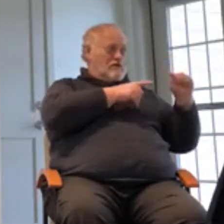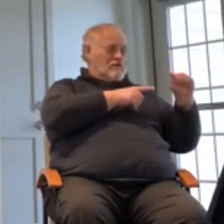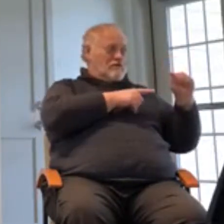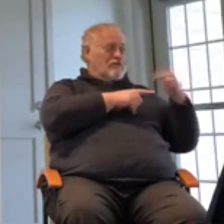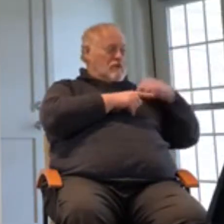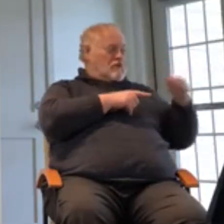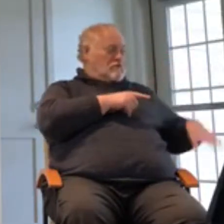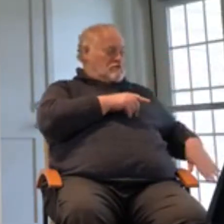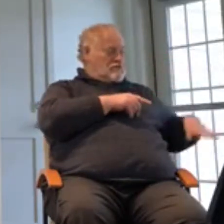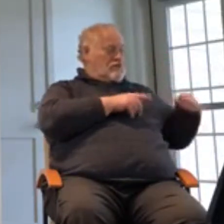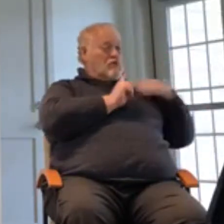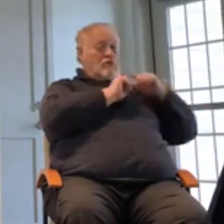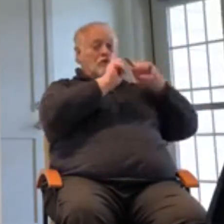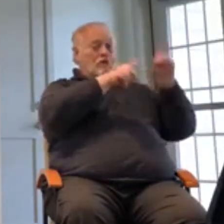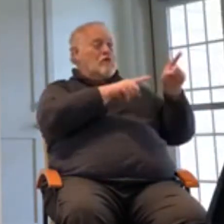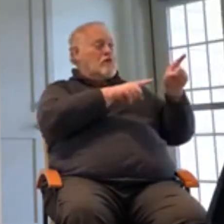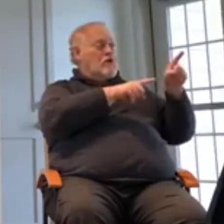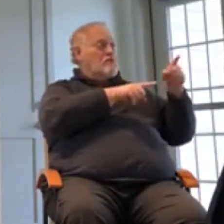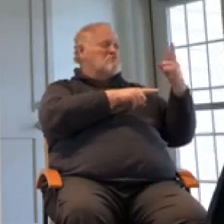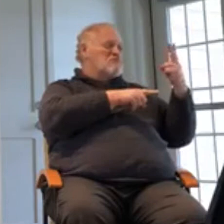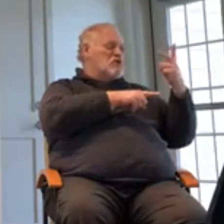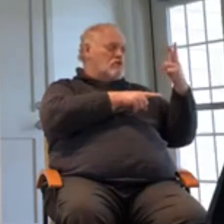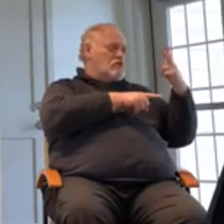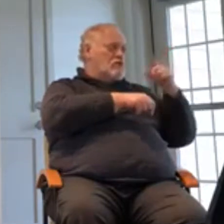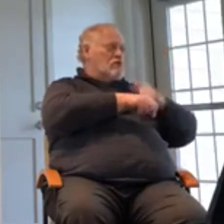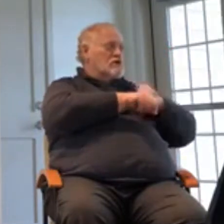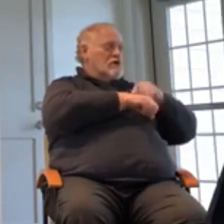back there 2-3 times a year down in West Virginia.